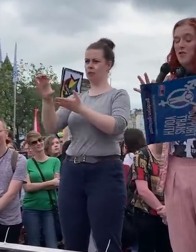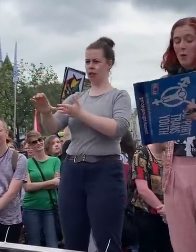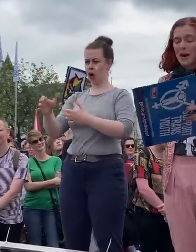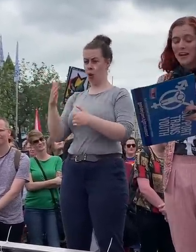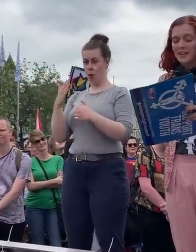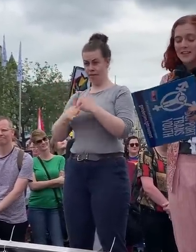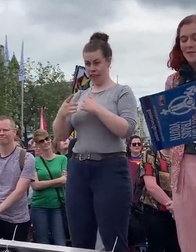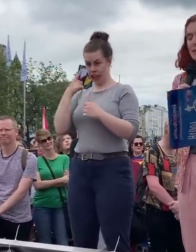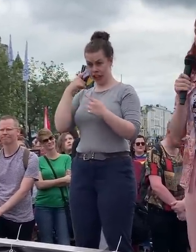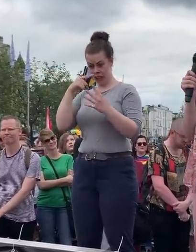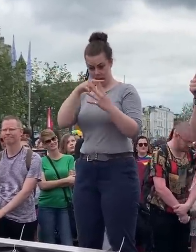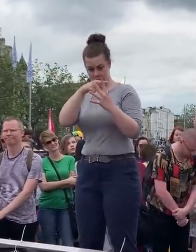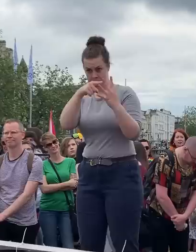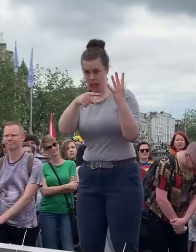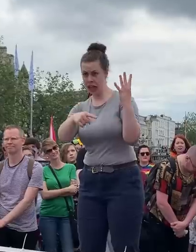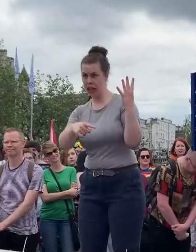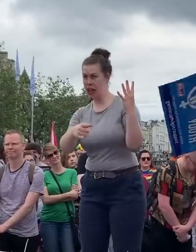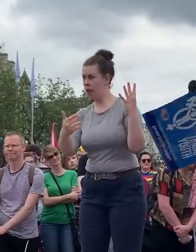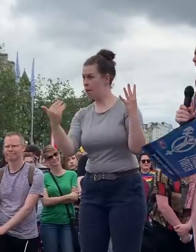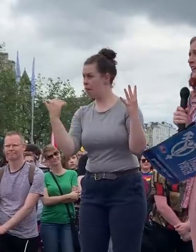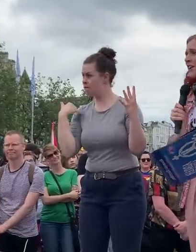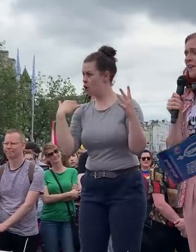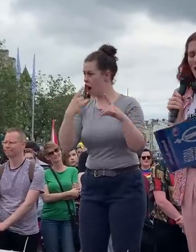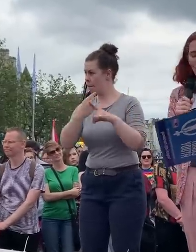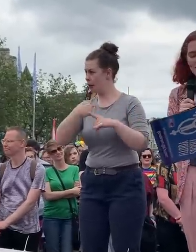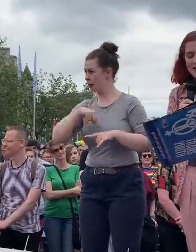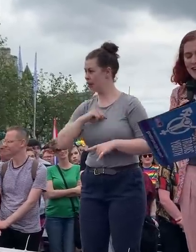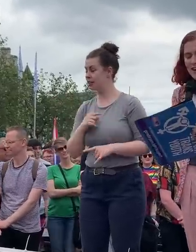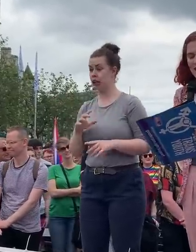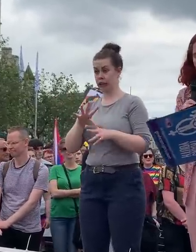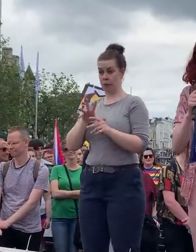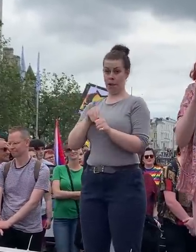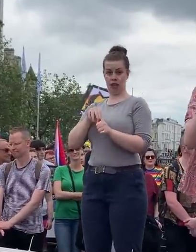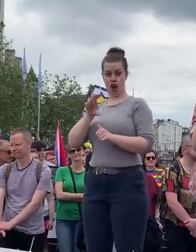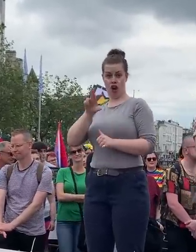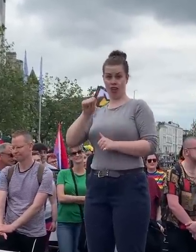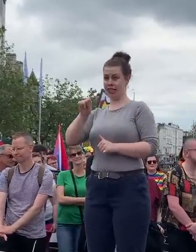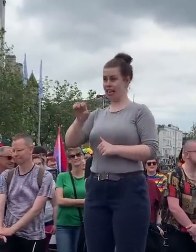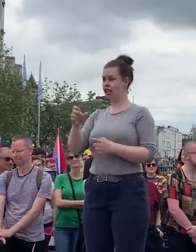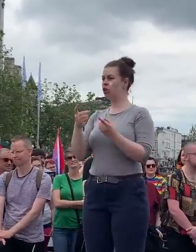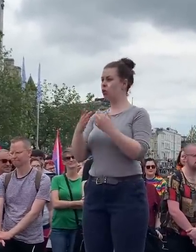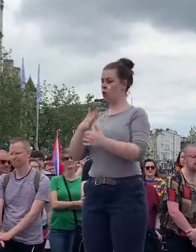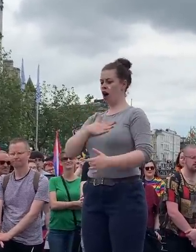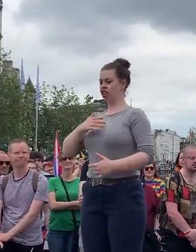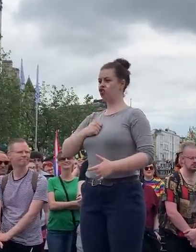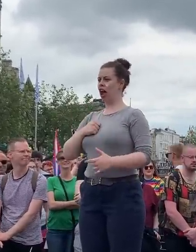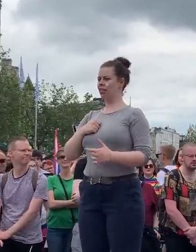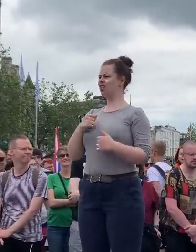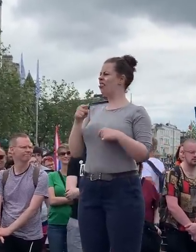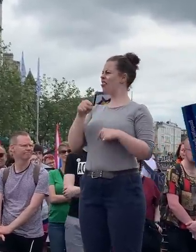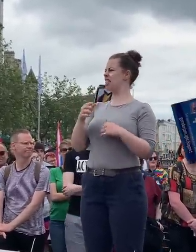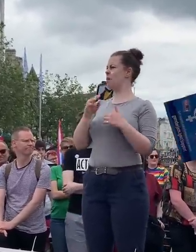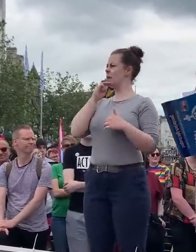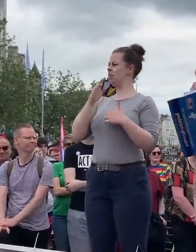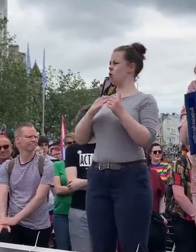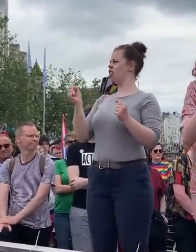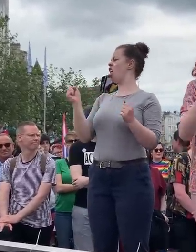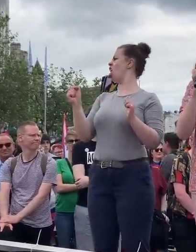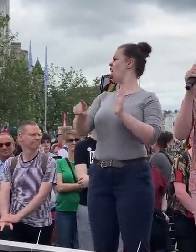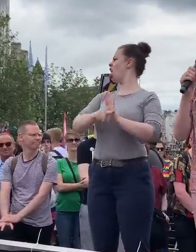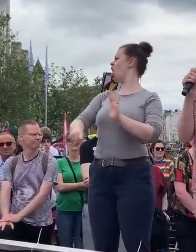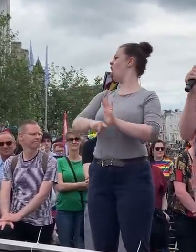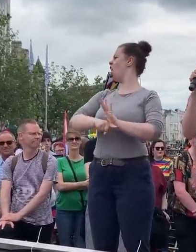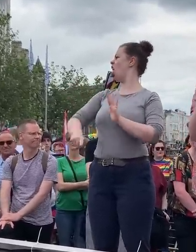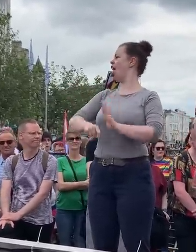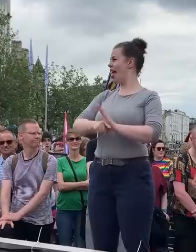seen the willingness of the mainstream media, in particular RTE, to throw trans people and other marginalised groups within